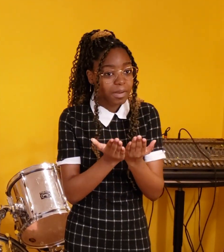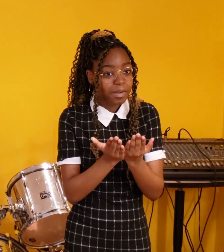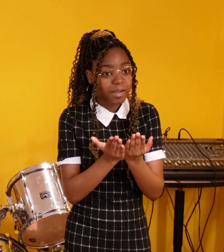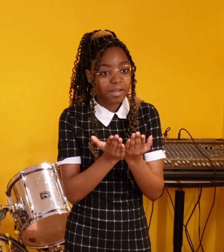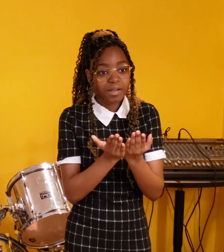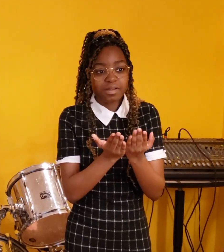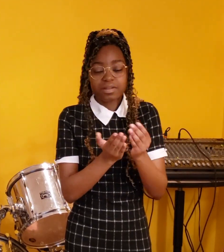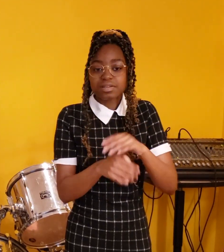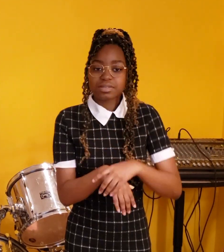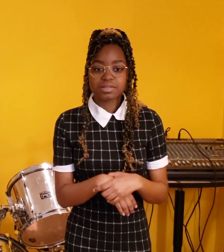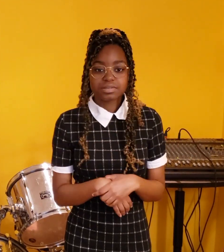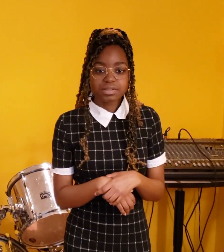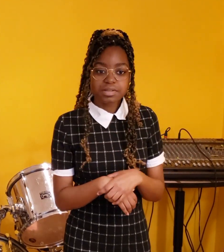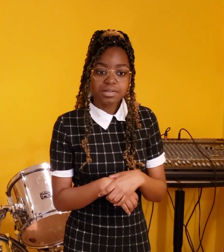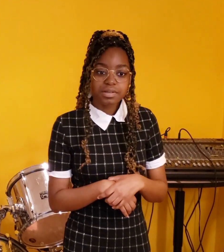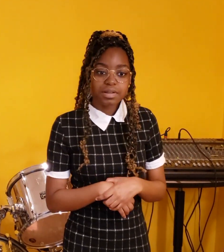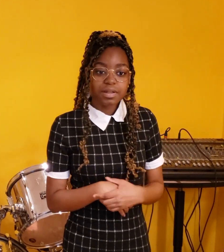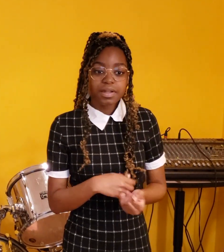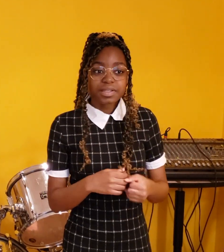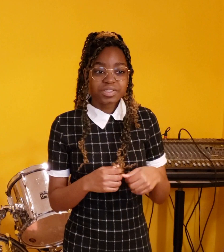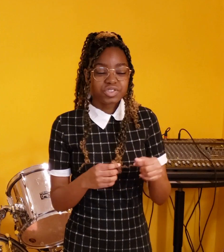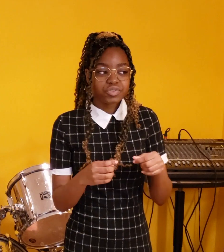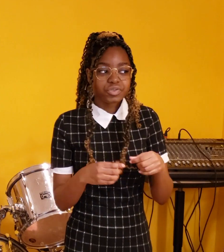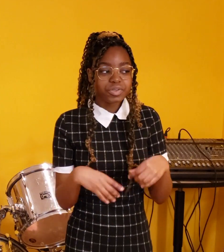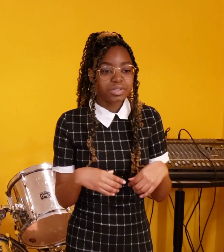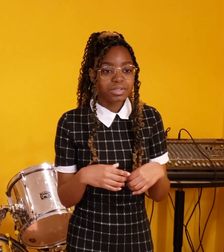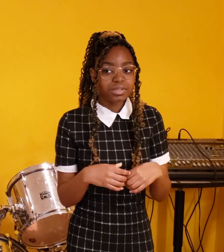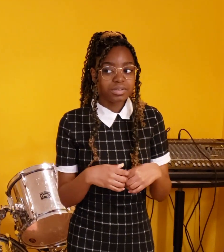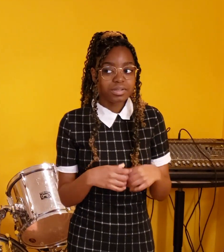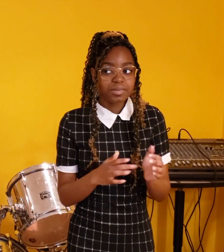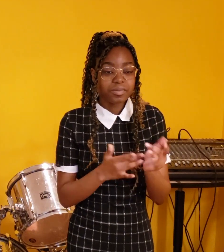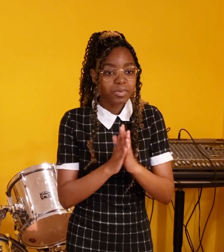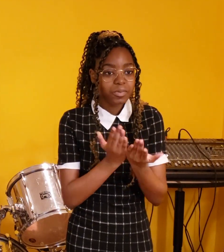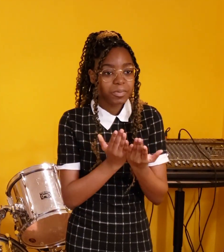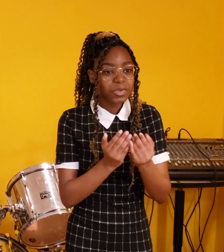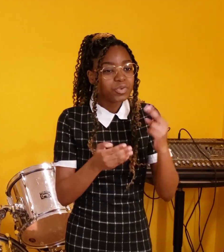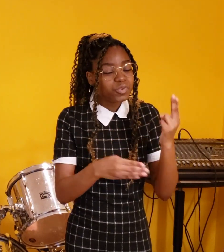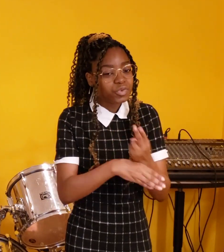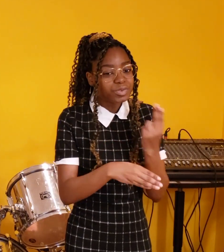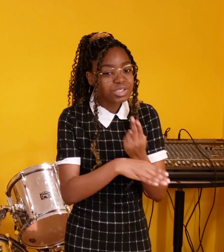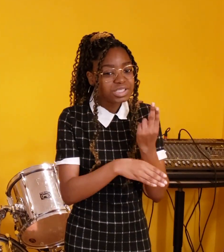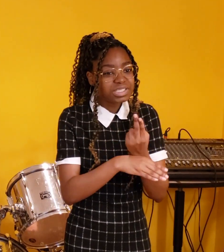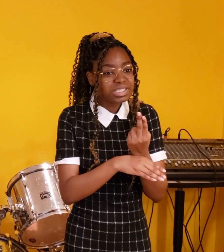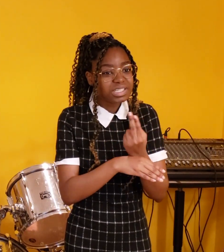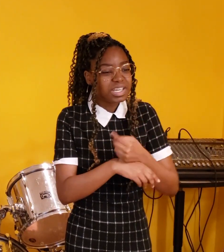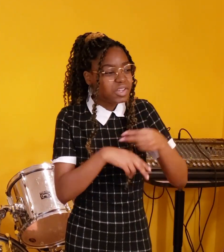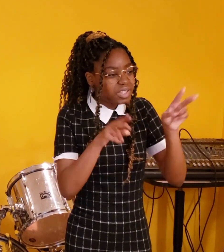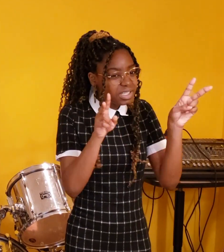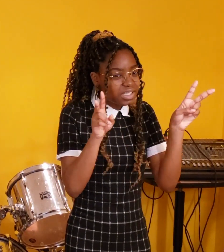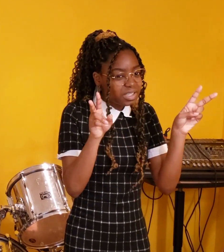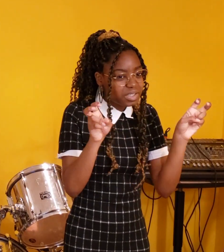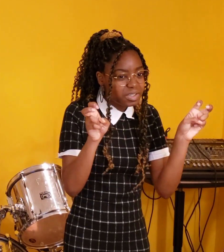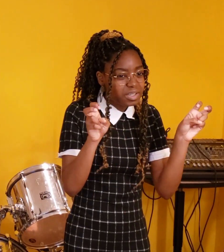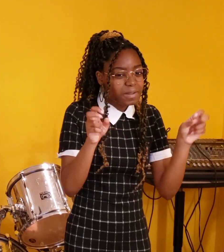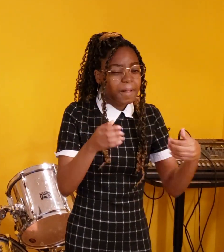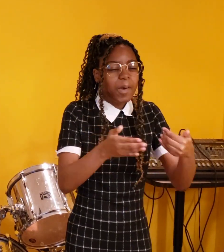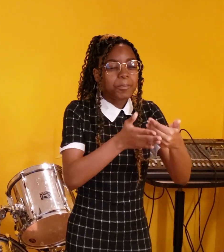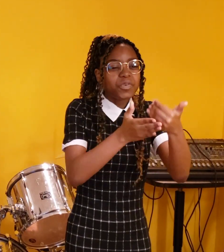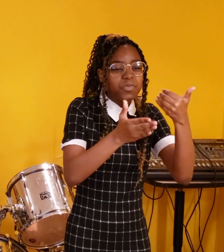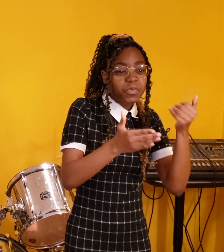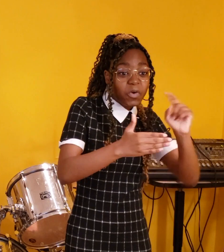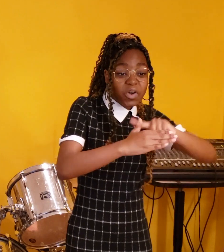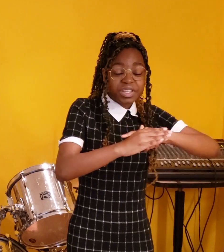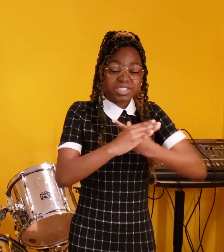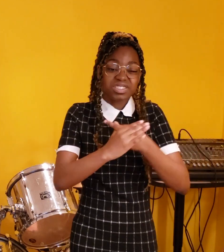very familiar phrase, before the foundation of the world. before the foundation of the world. We